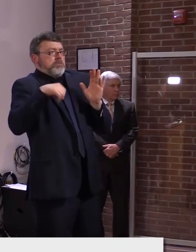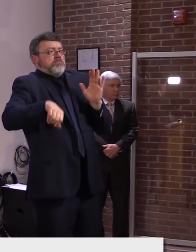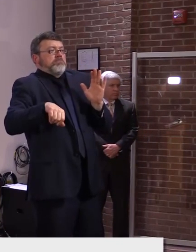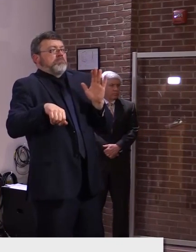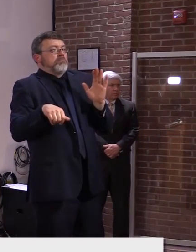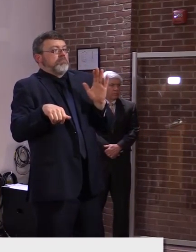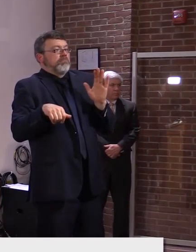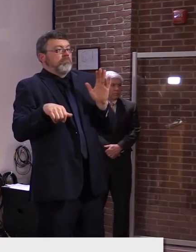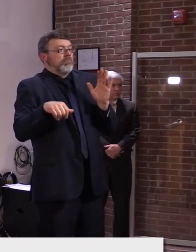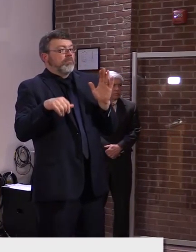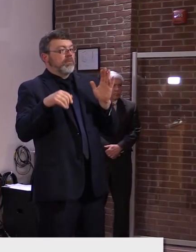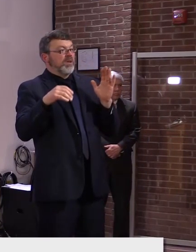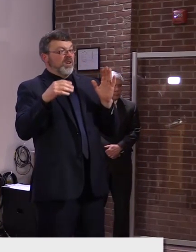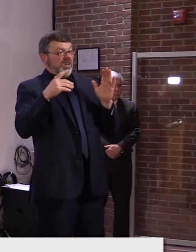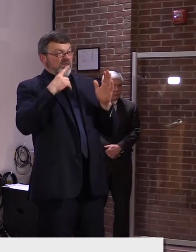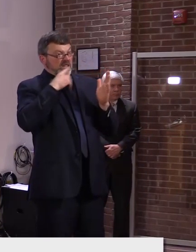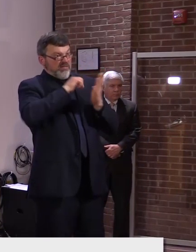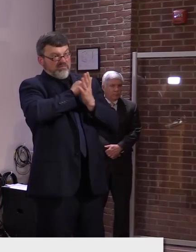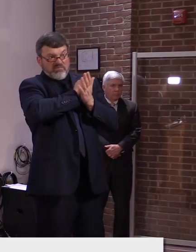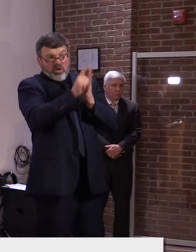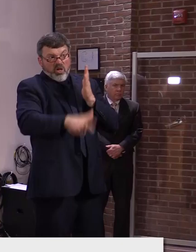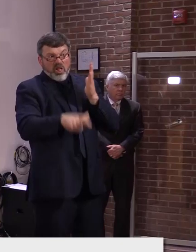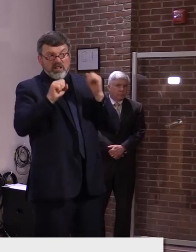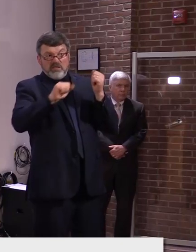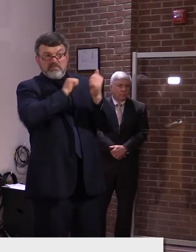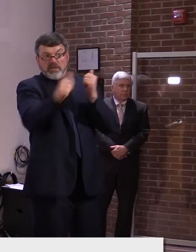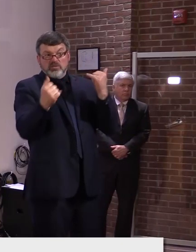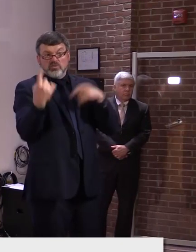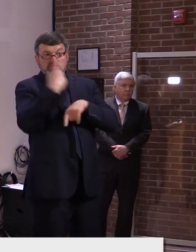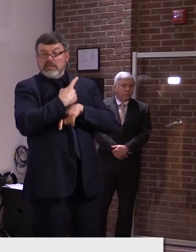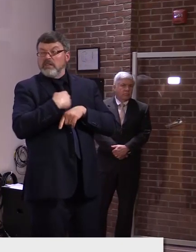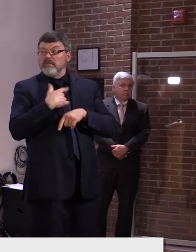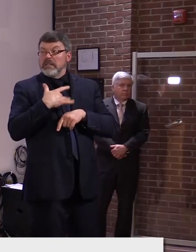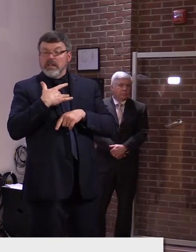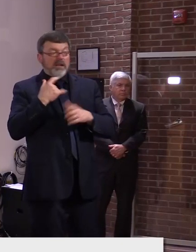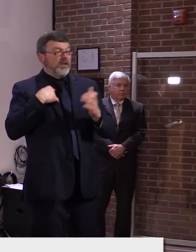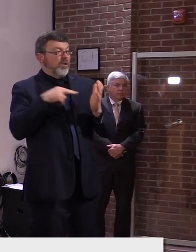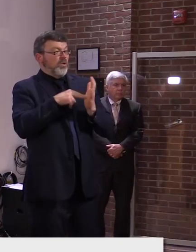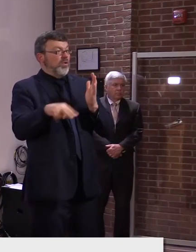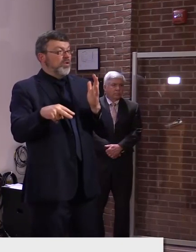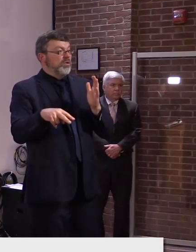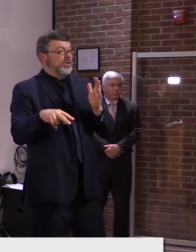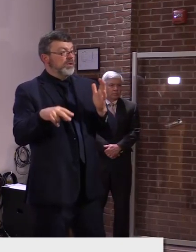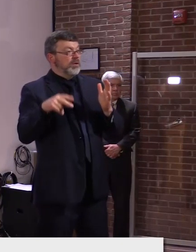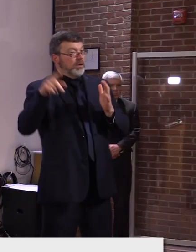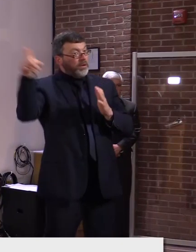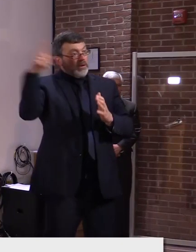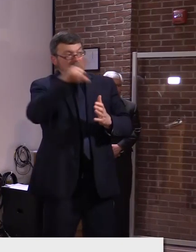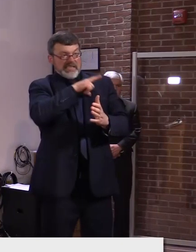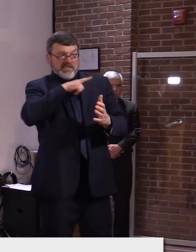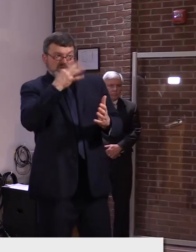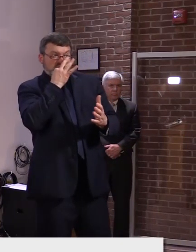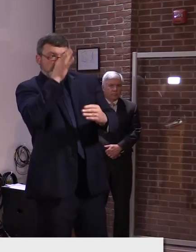in the waning hours of the legislature, and we'll have to see. So